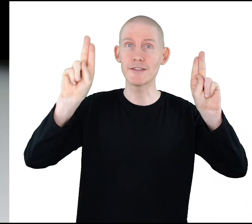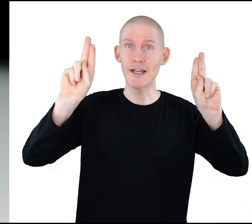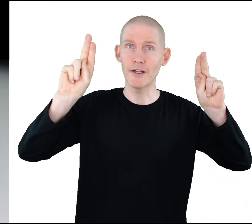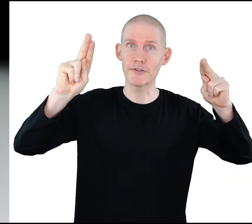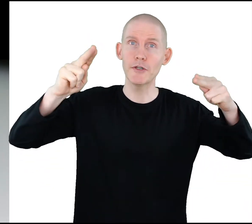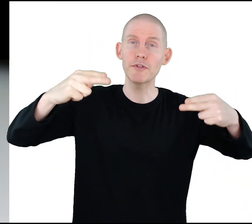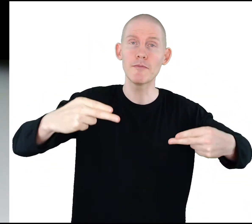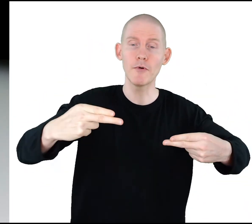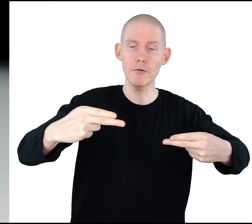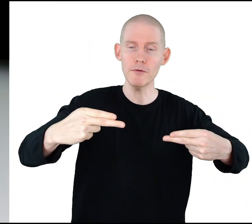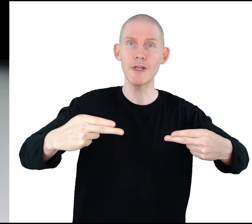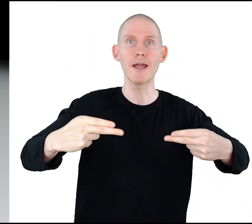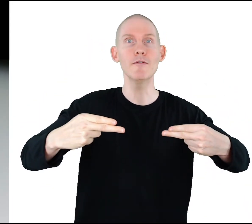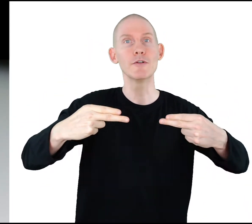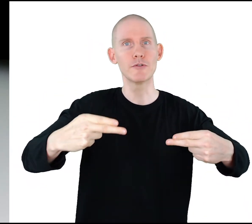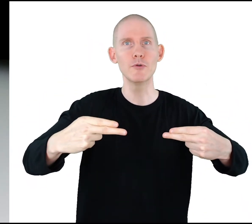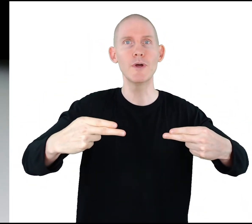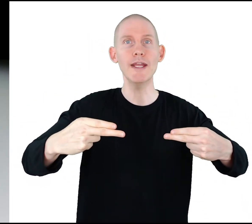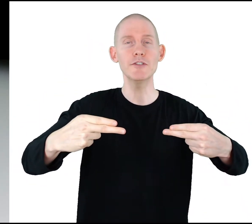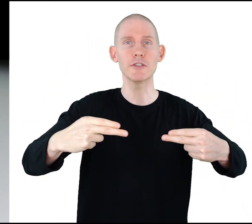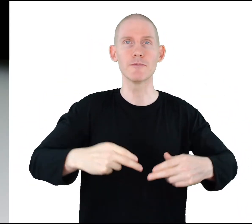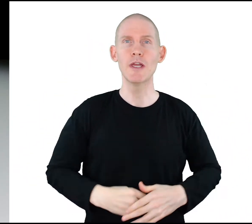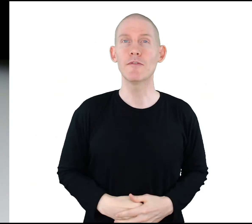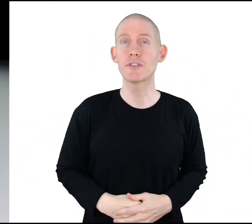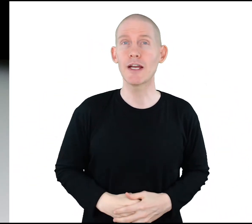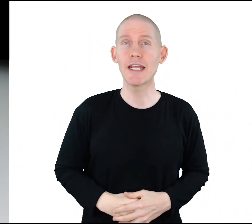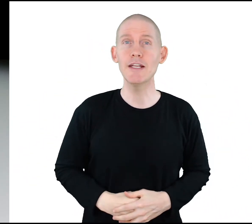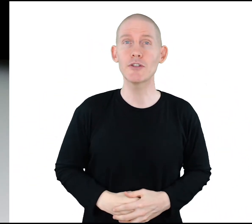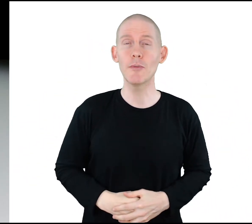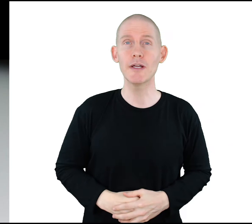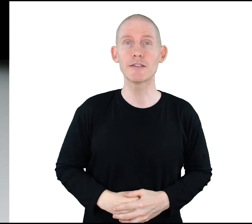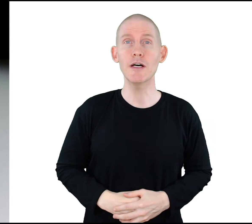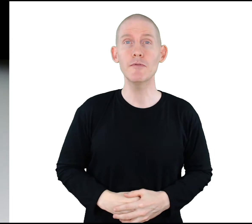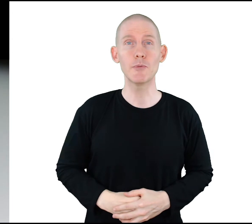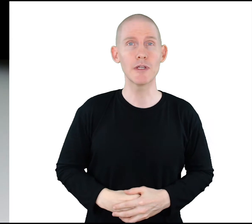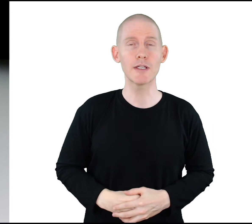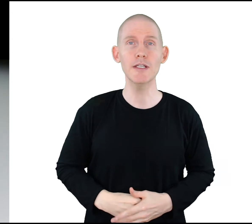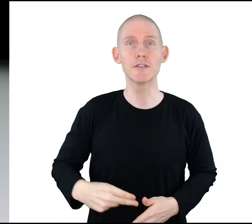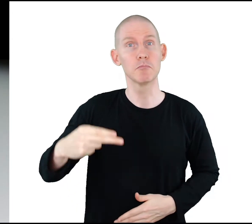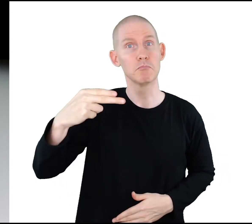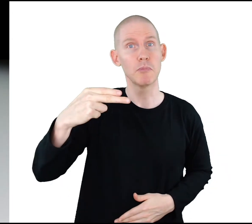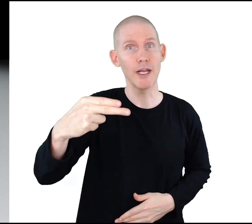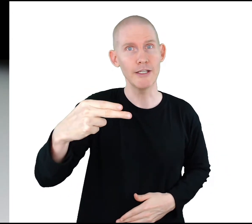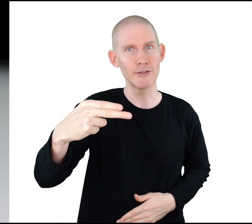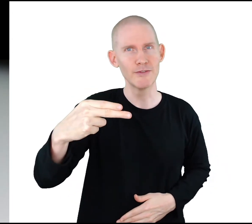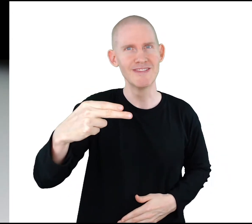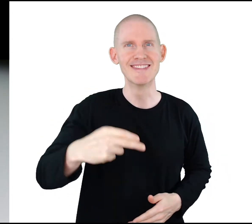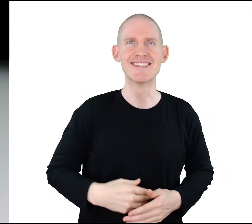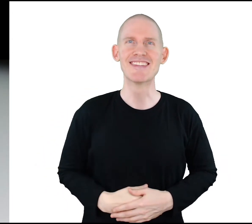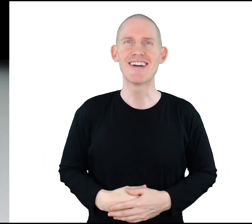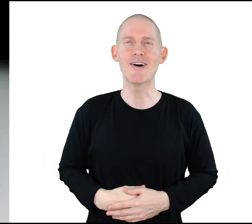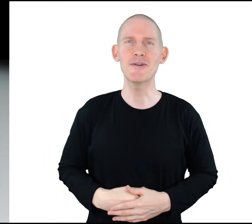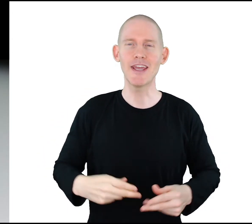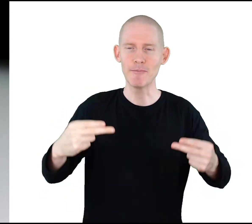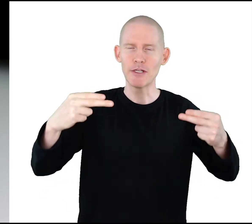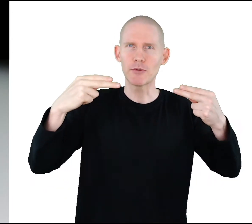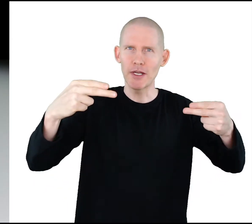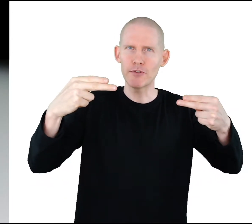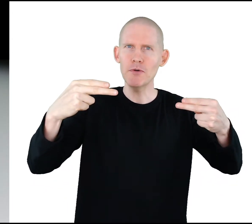Now tilt them forward, we have 2 H's. If you sign H all by itself, it would be like this, H. Okay, so we have 2